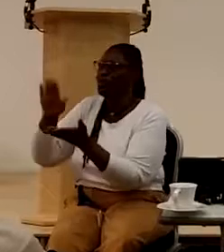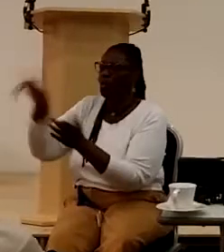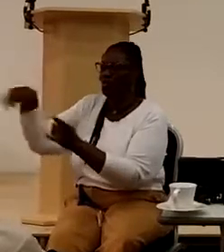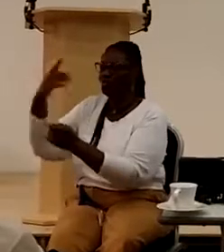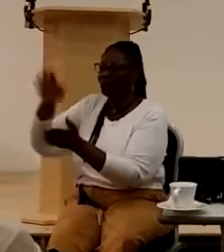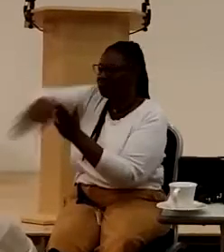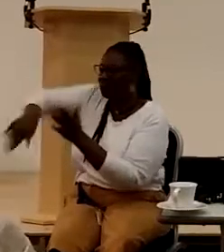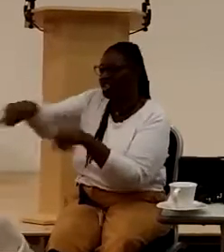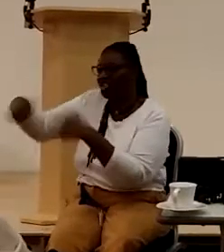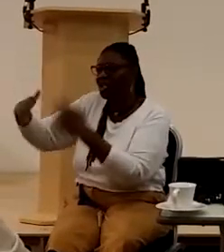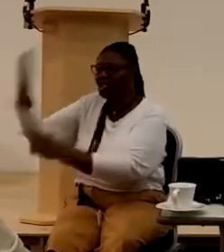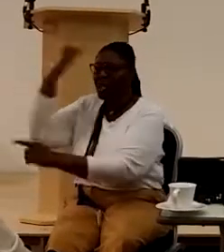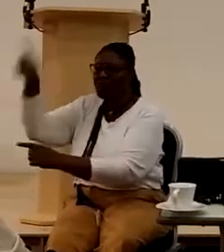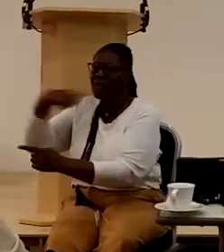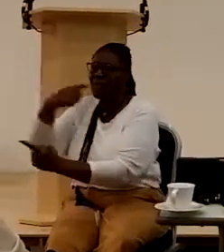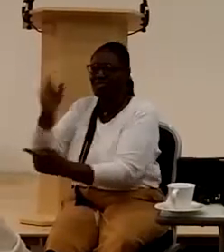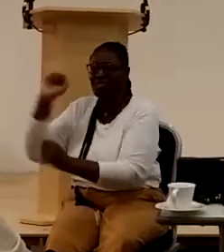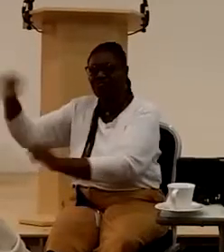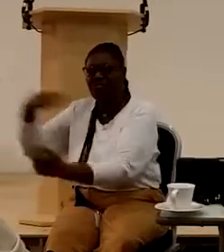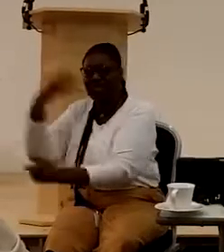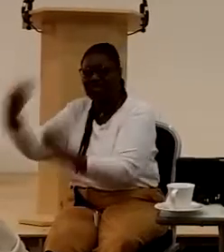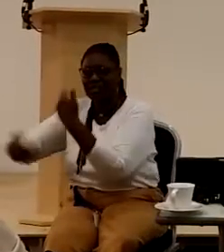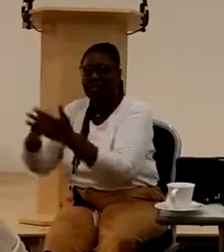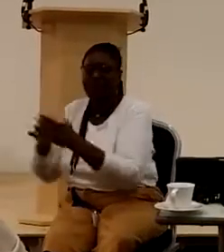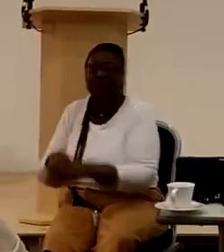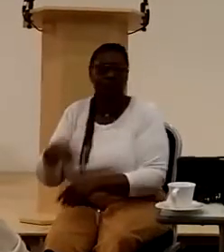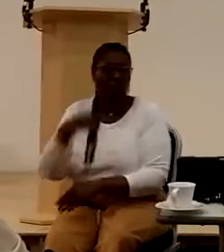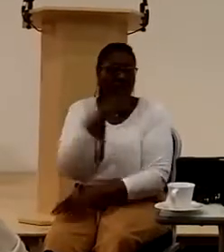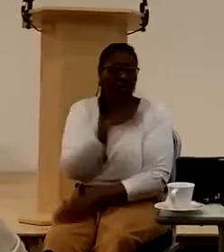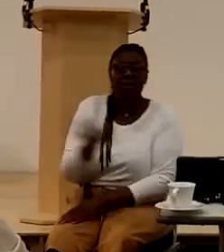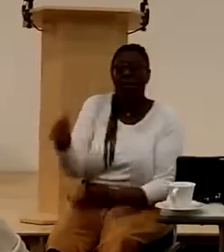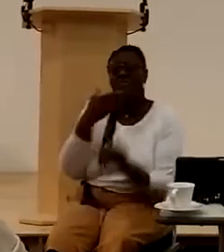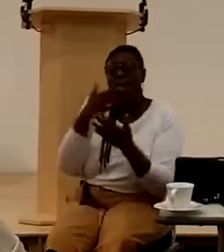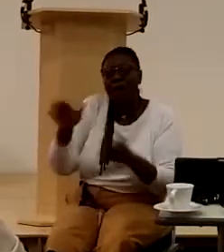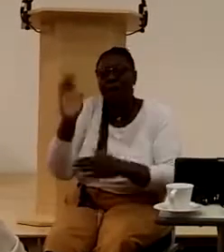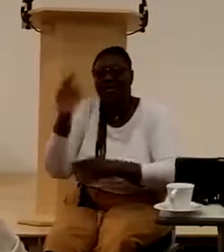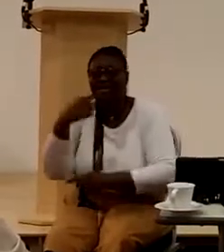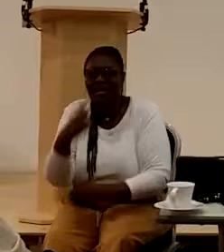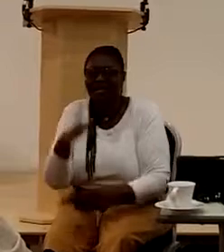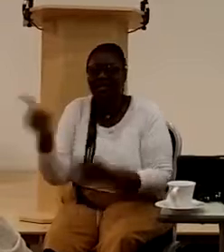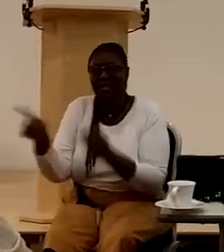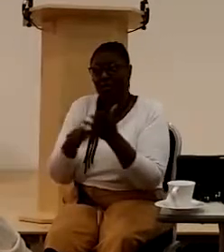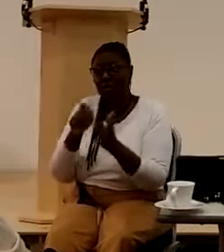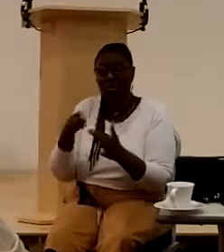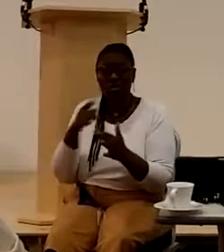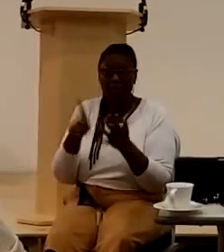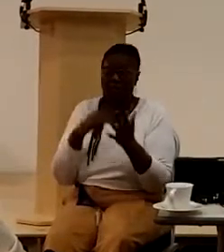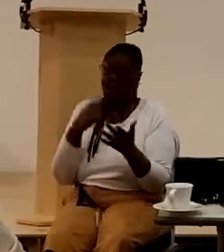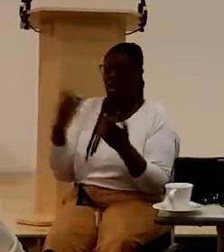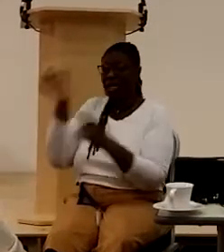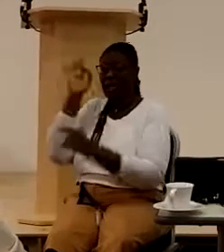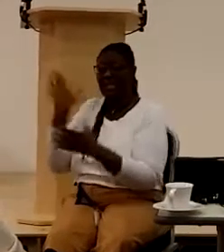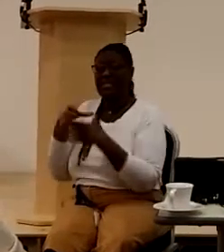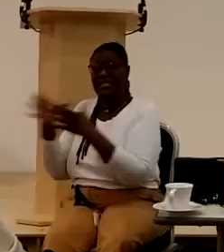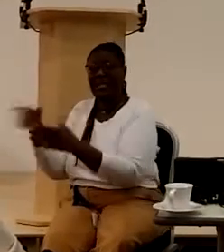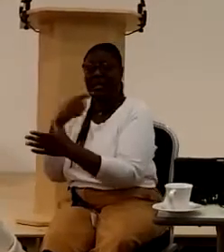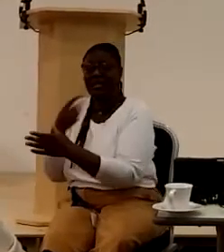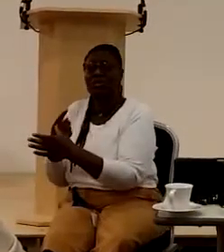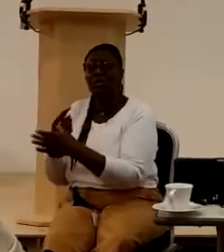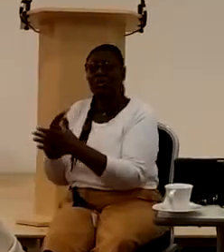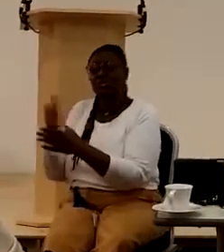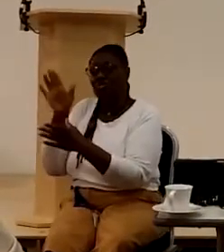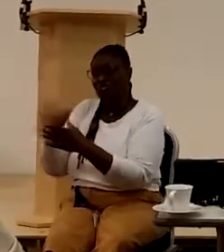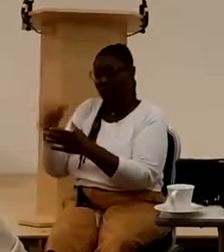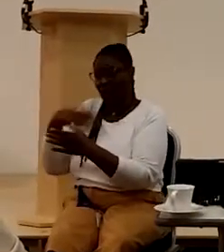spinning. The outcome was a damning report and public statement from the UN Disability Committee that never in its